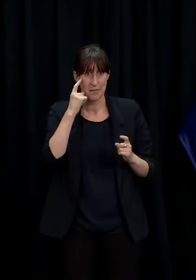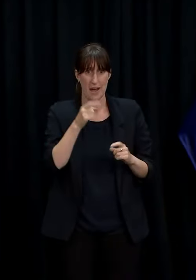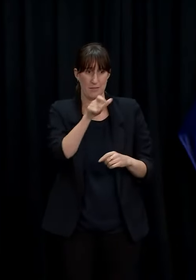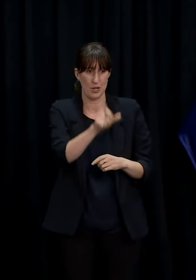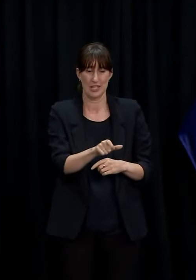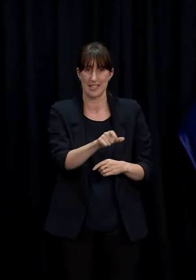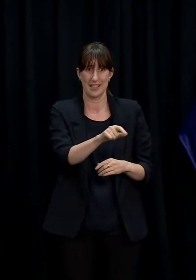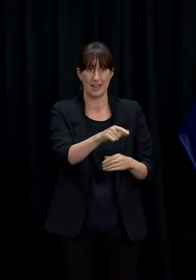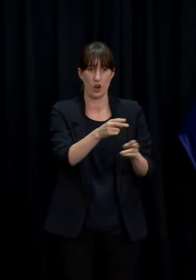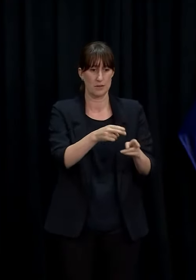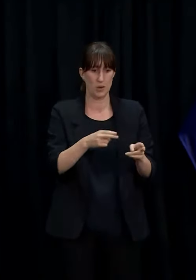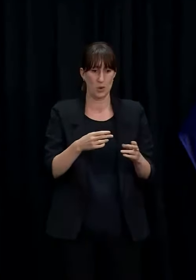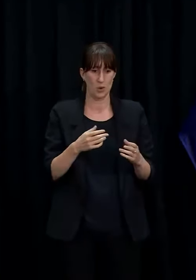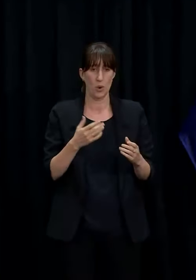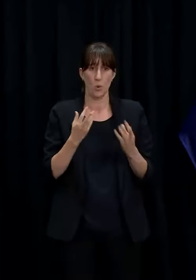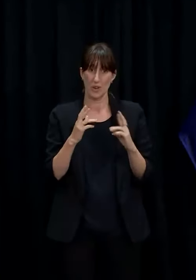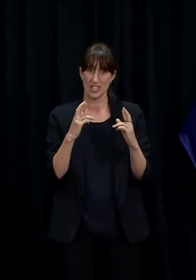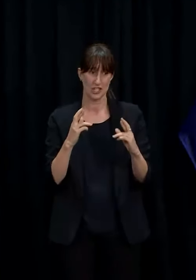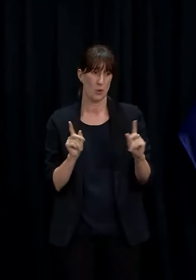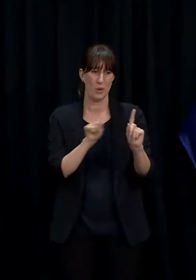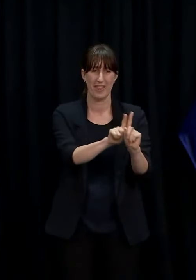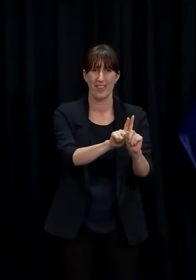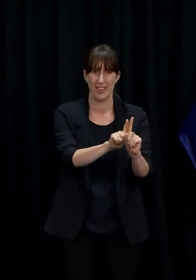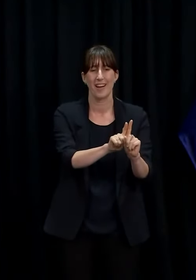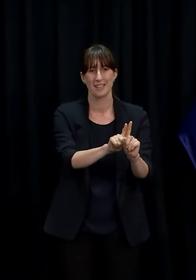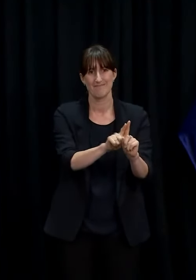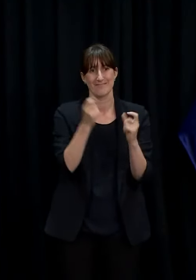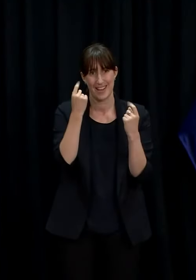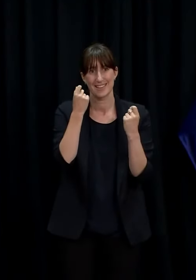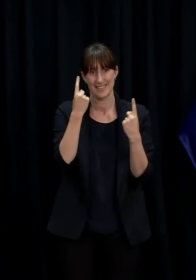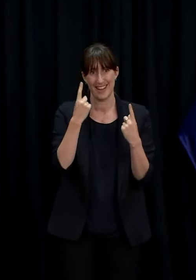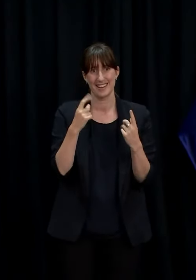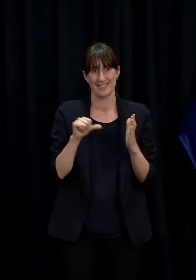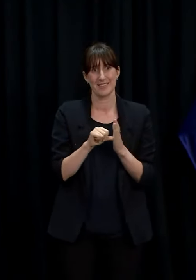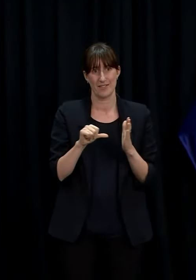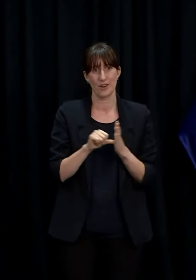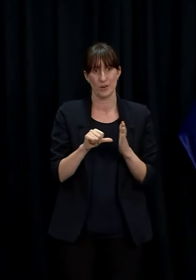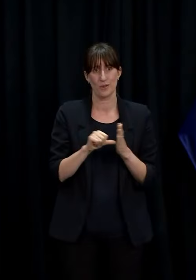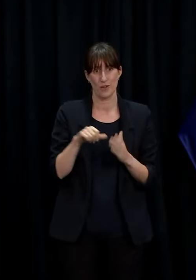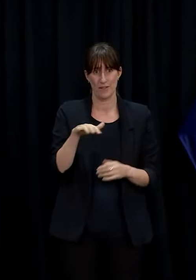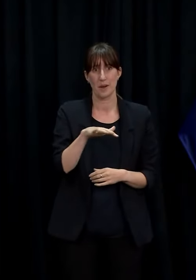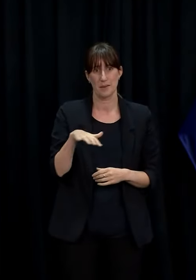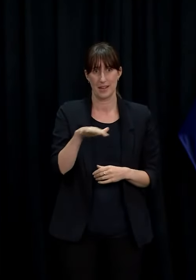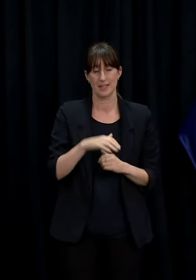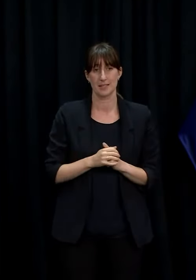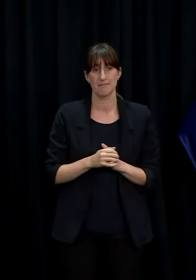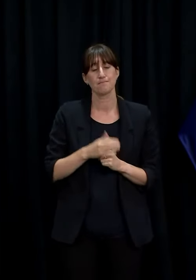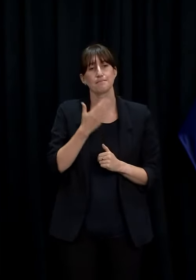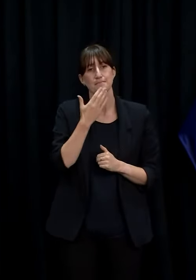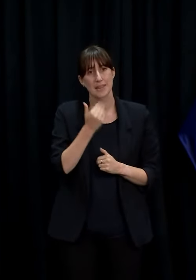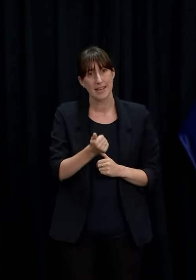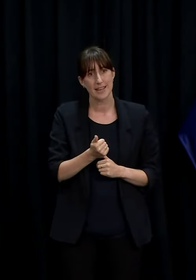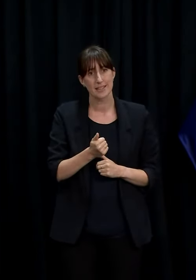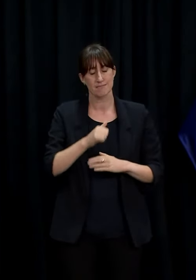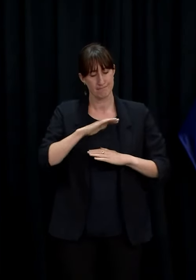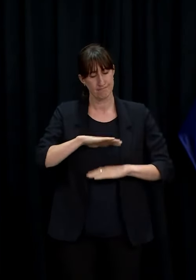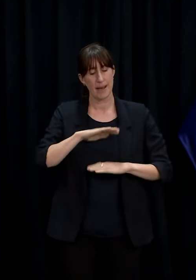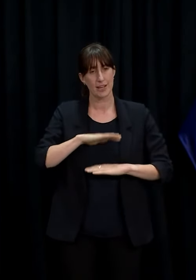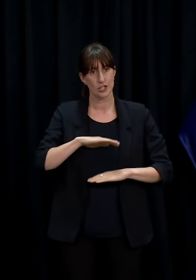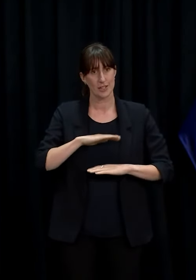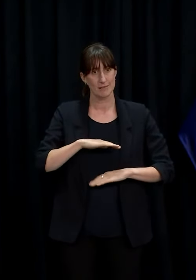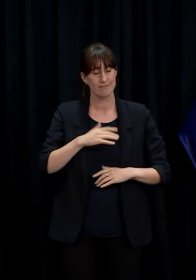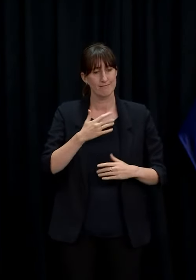much pressure. I absolutely acknowledge that that's really, really difficult for families. And so please be patient with our health system, though. They